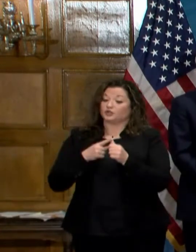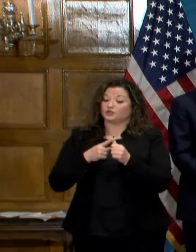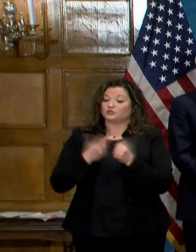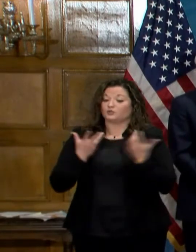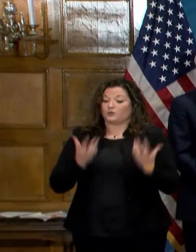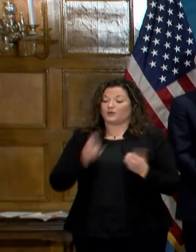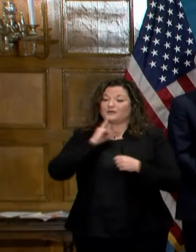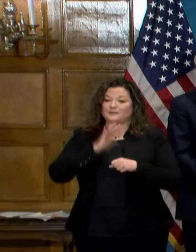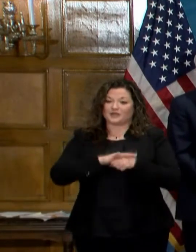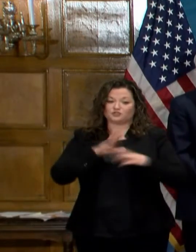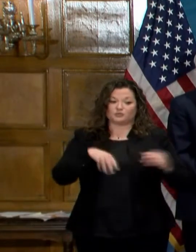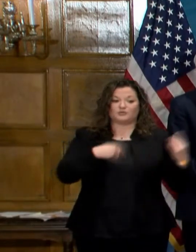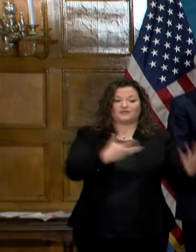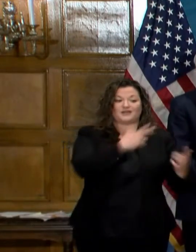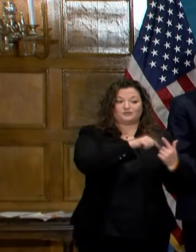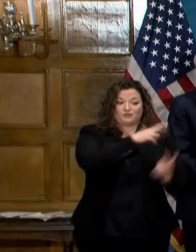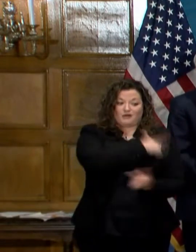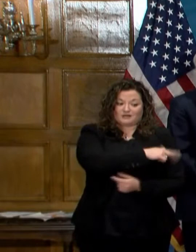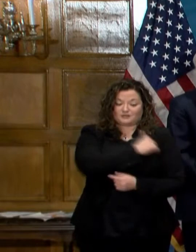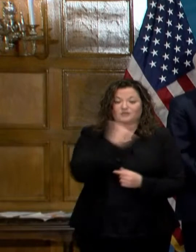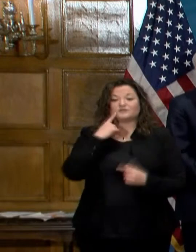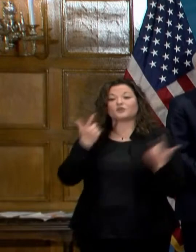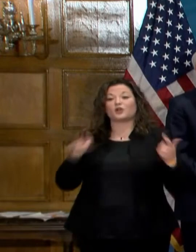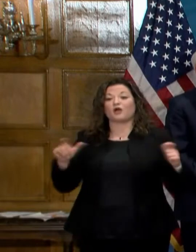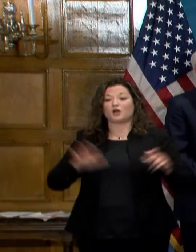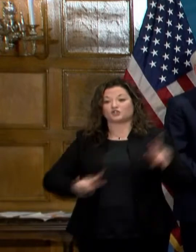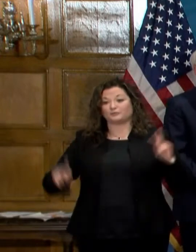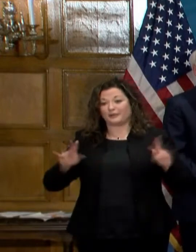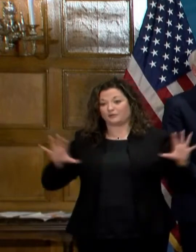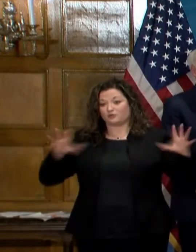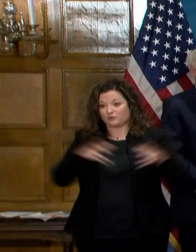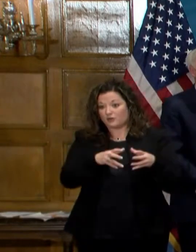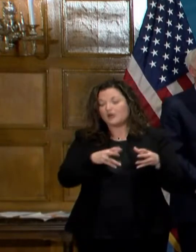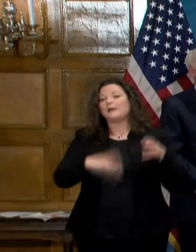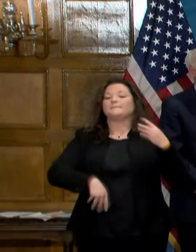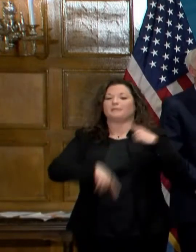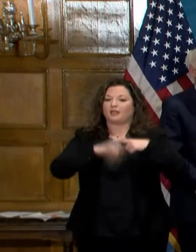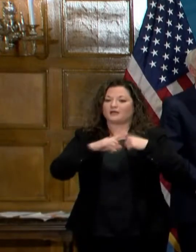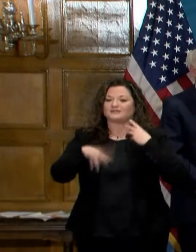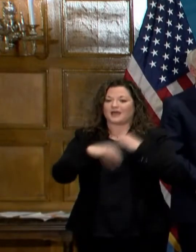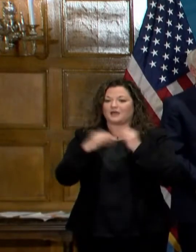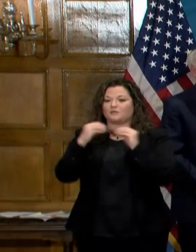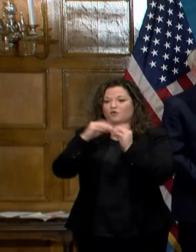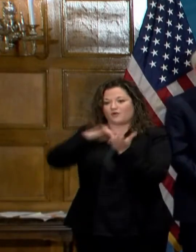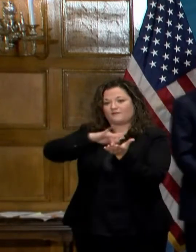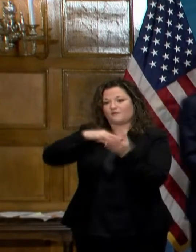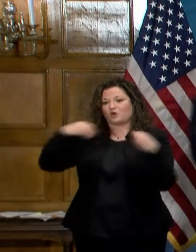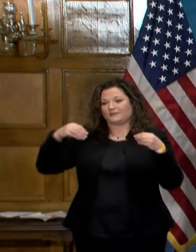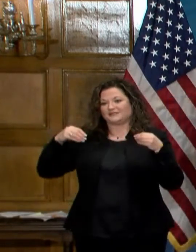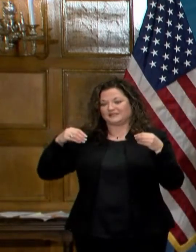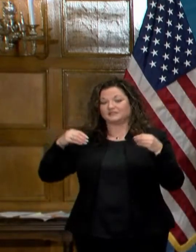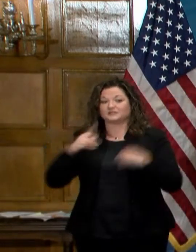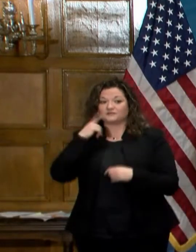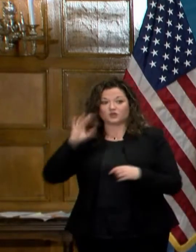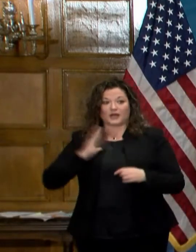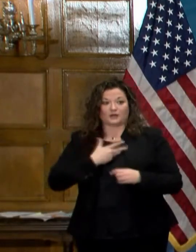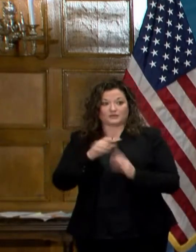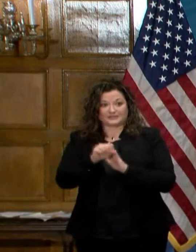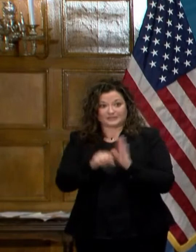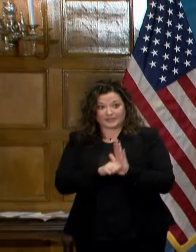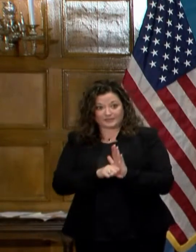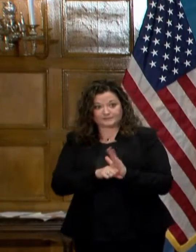to the hospitals for large population areas and the pharmacies and expanding the number of providers that we have here in the state.